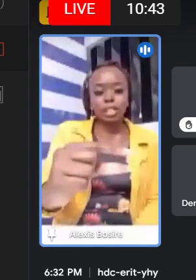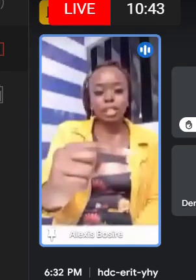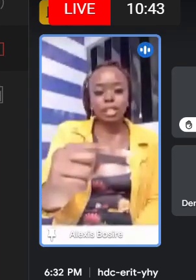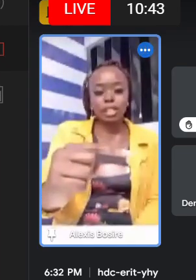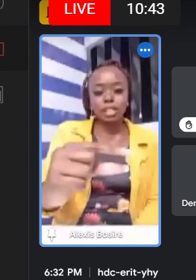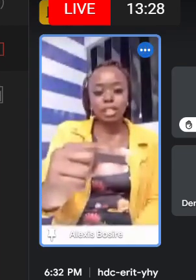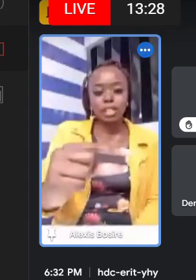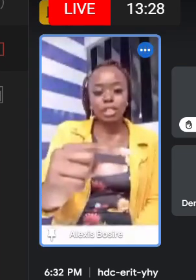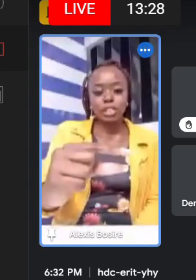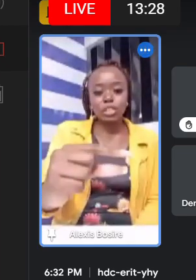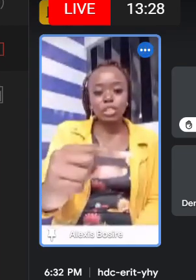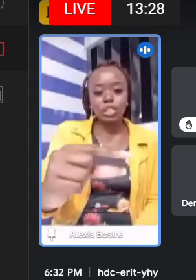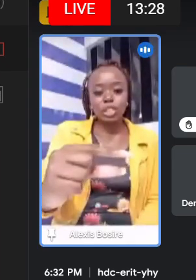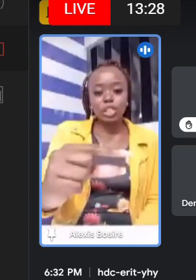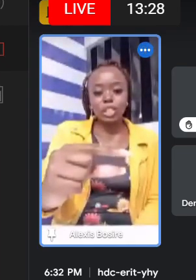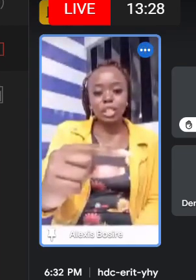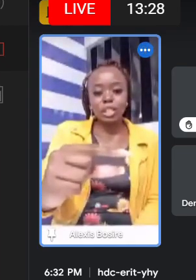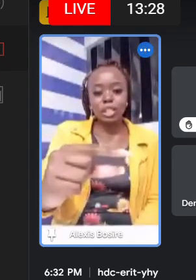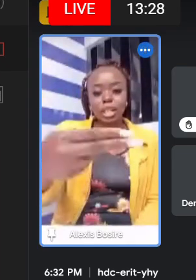G,